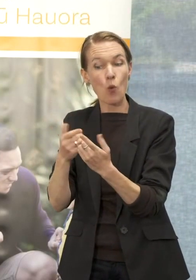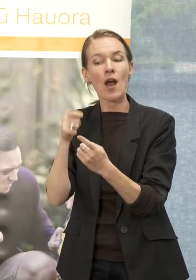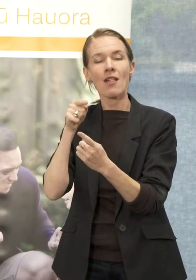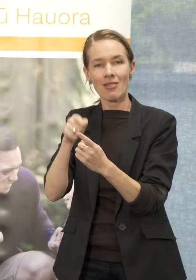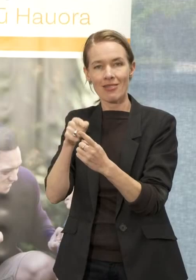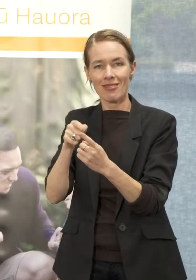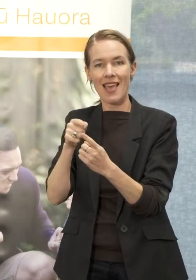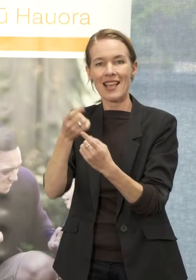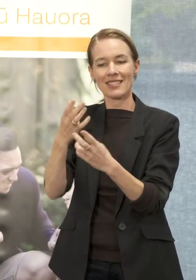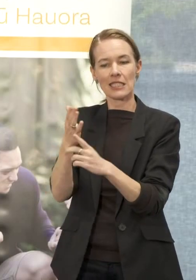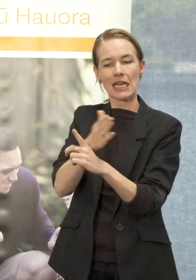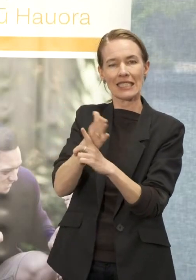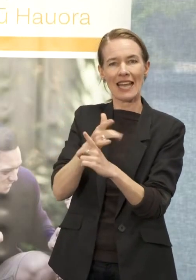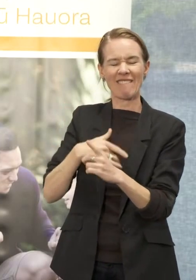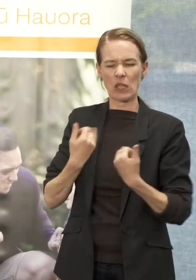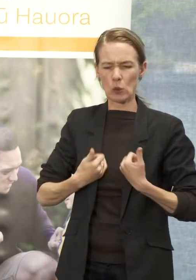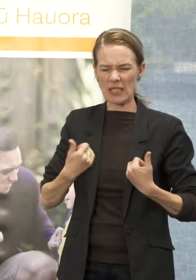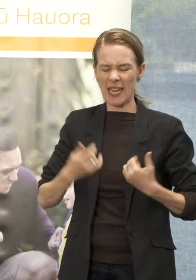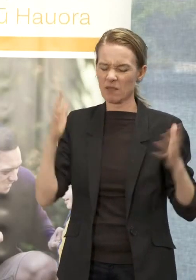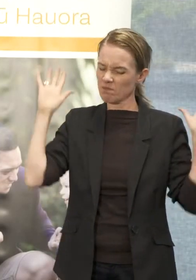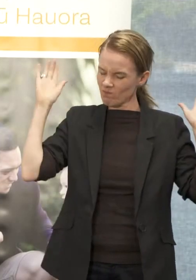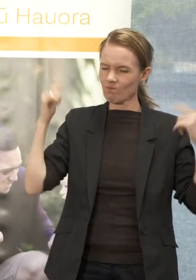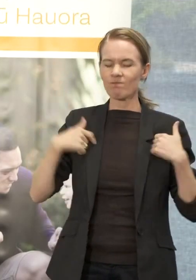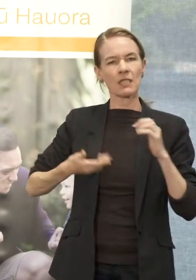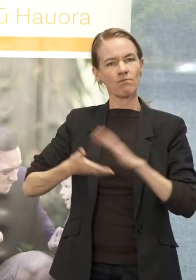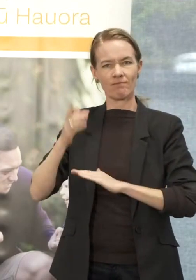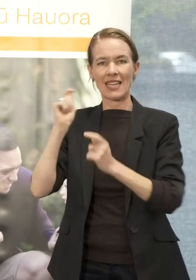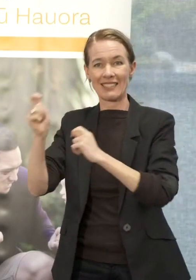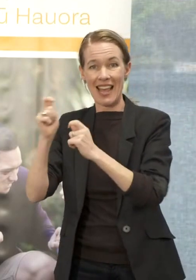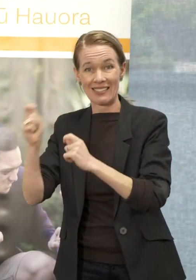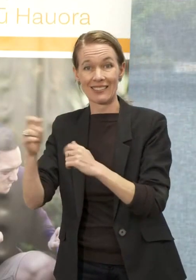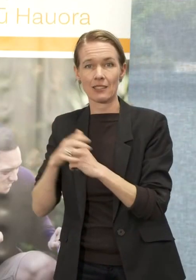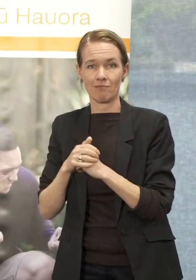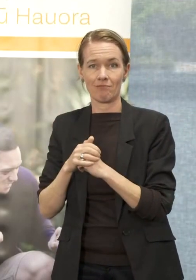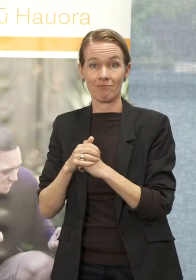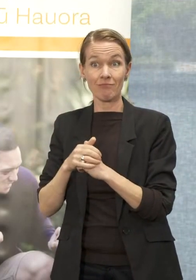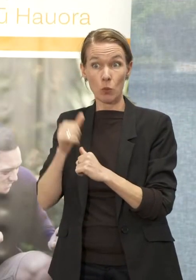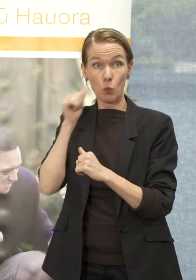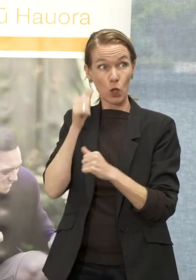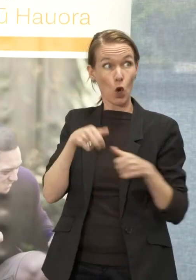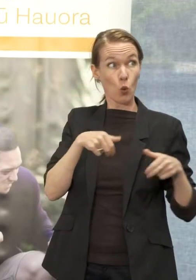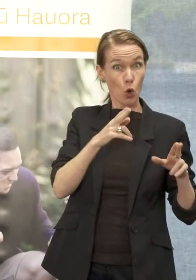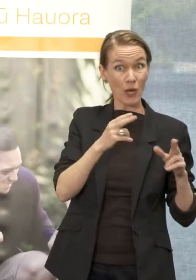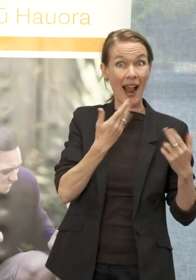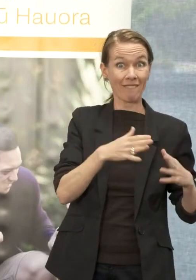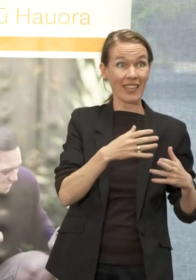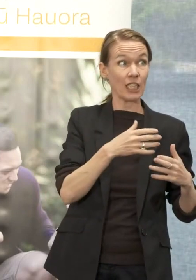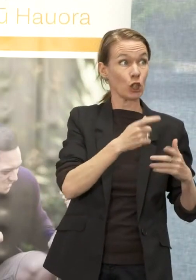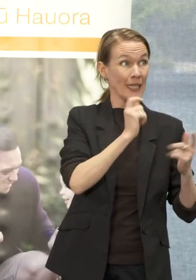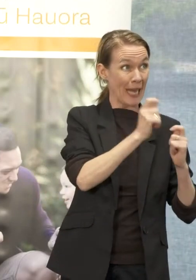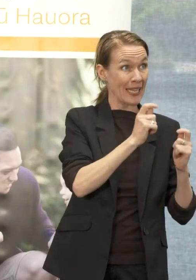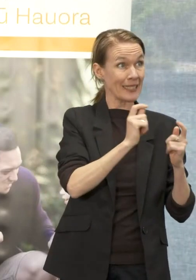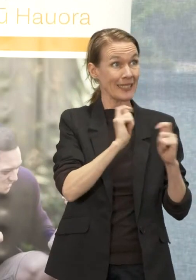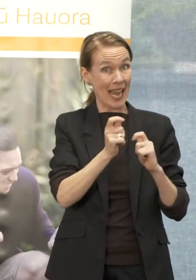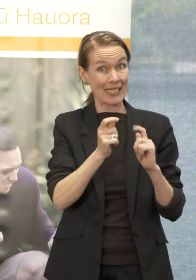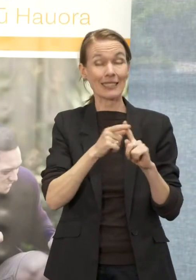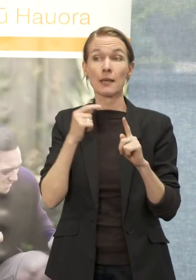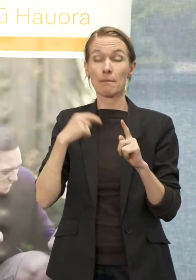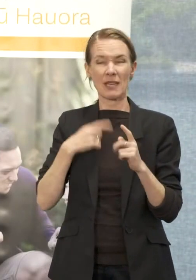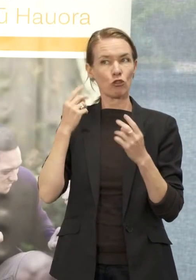negative twice in the previous 14 days. And they isolated themselves immediately and their